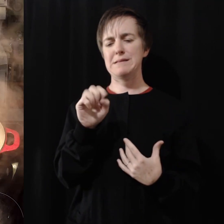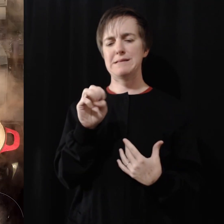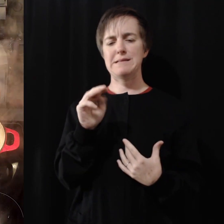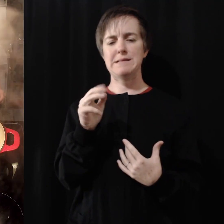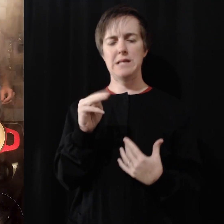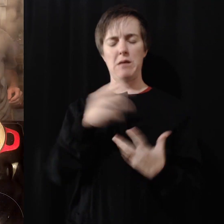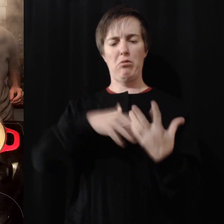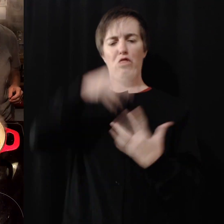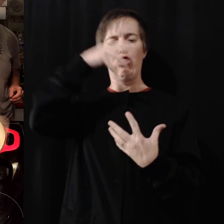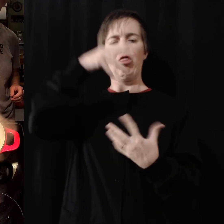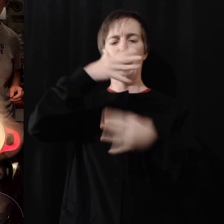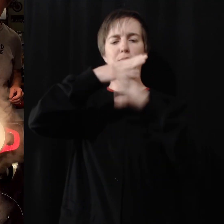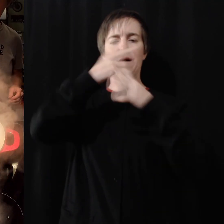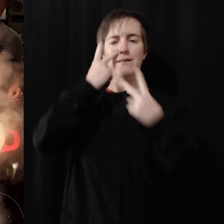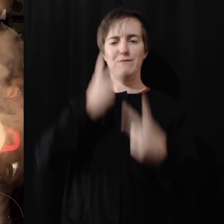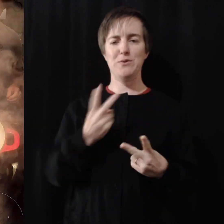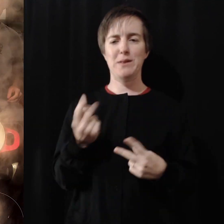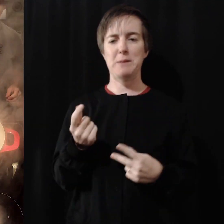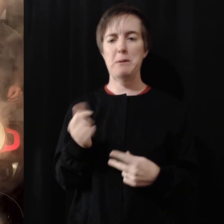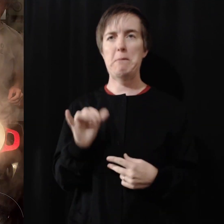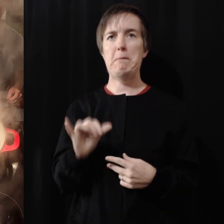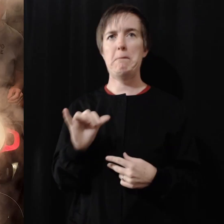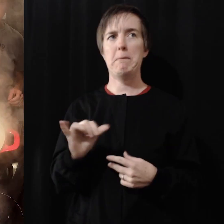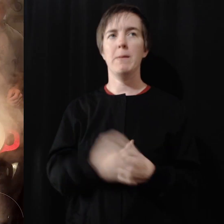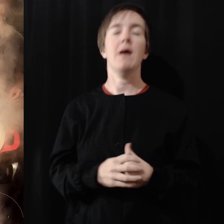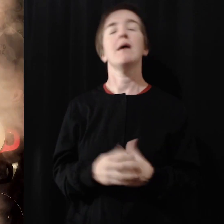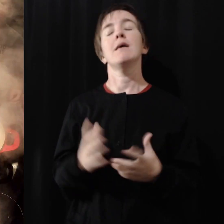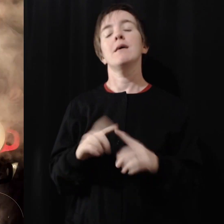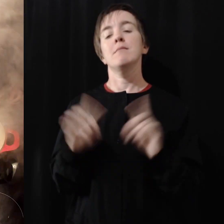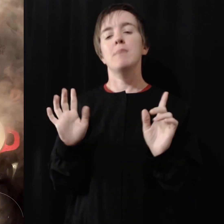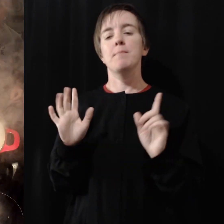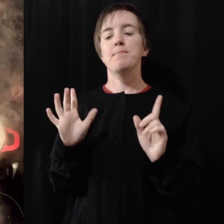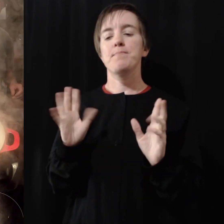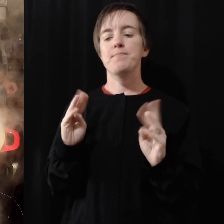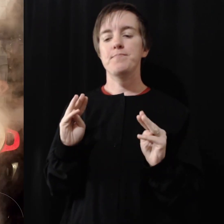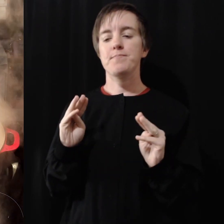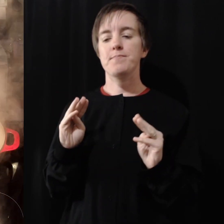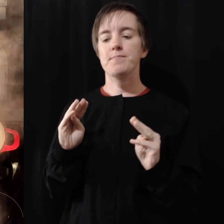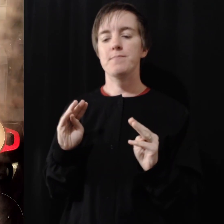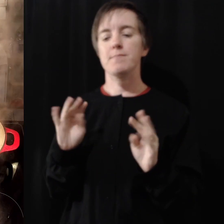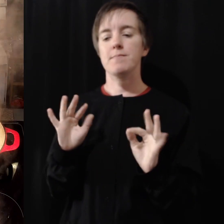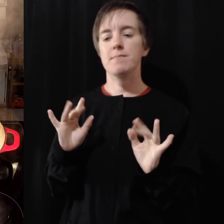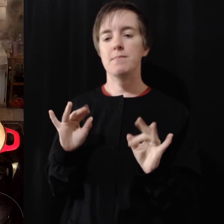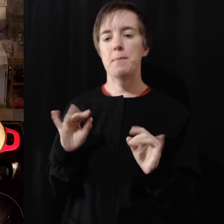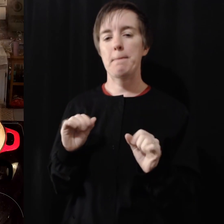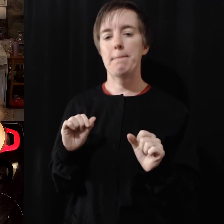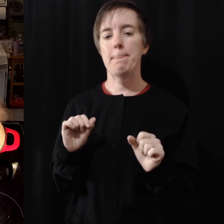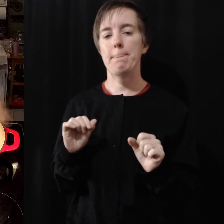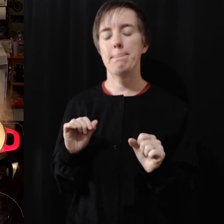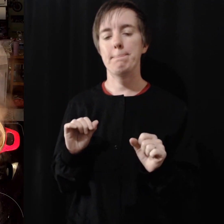bit um, blocking the view a little bit, isn't it? But